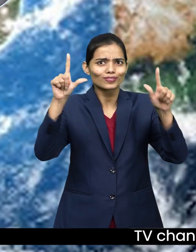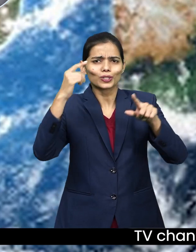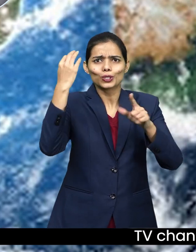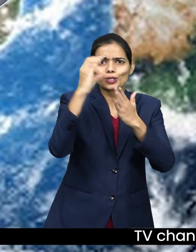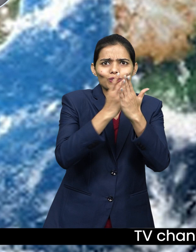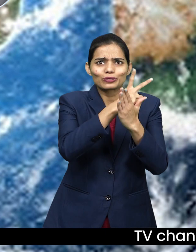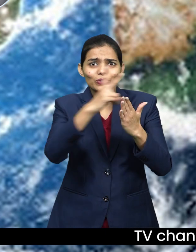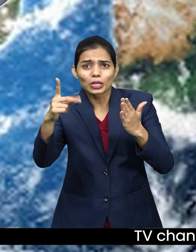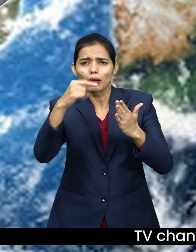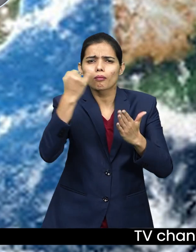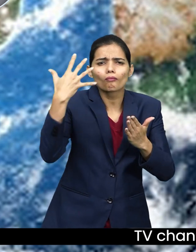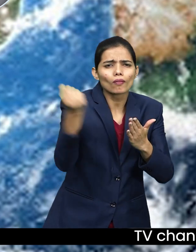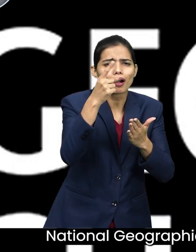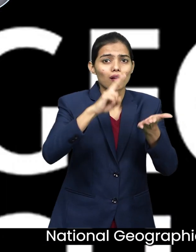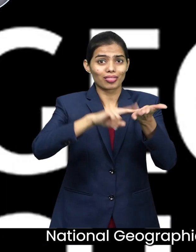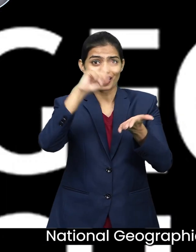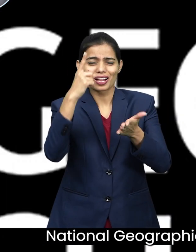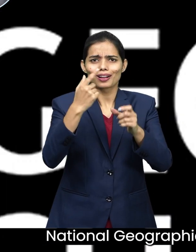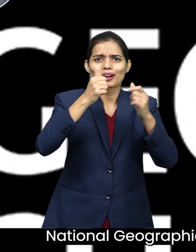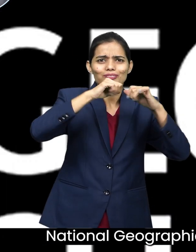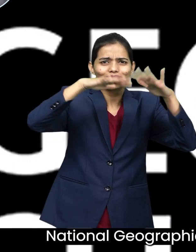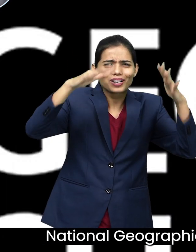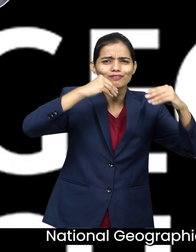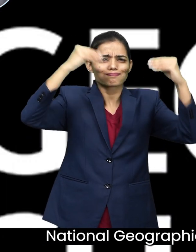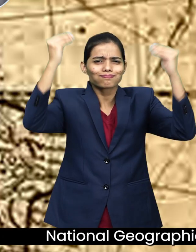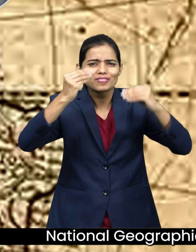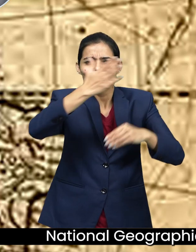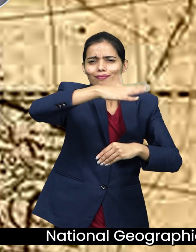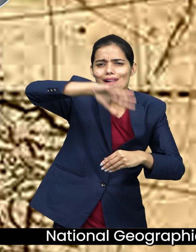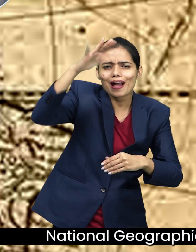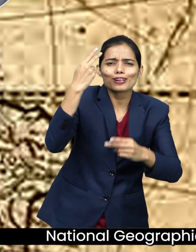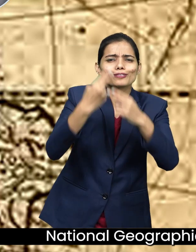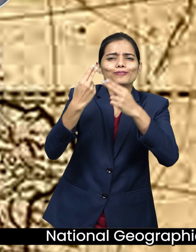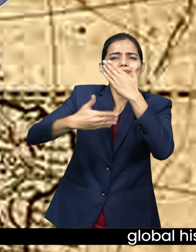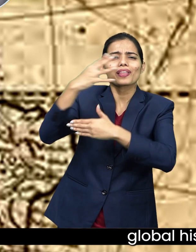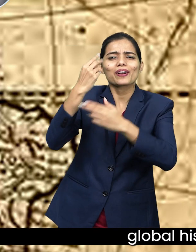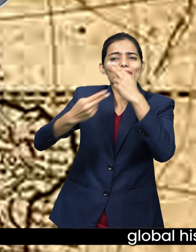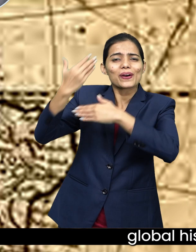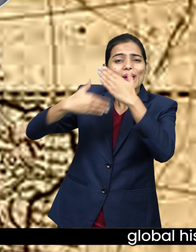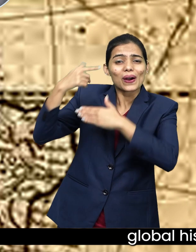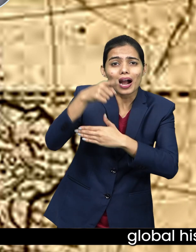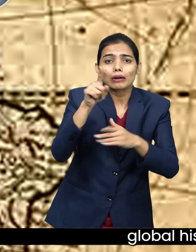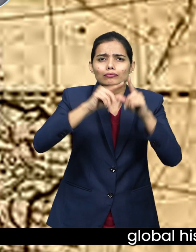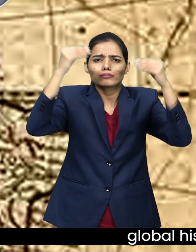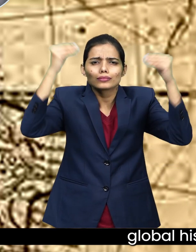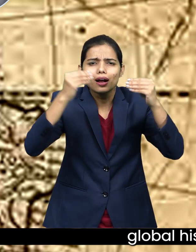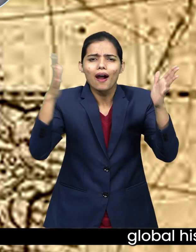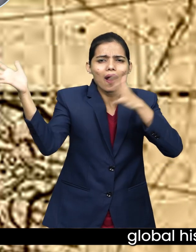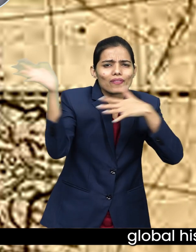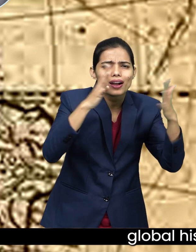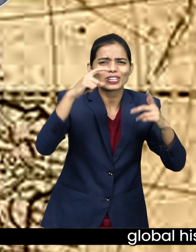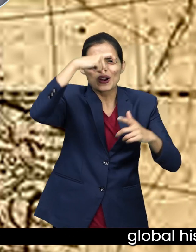TV channels like Discovery, National Geography, and History offer a wealth of global history to the